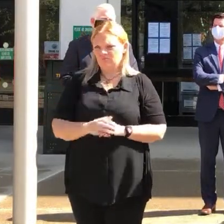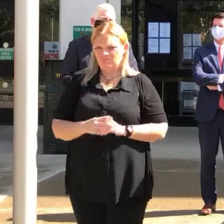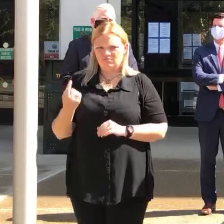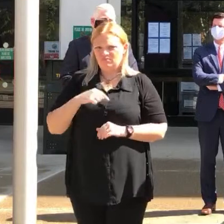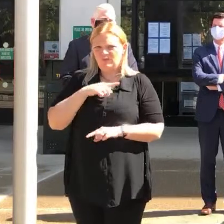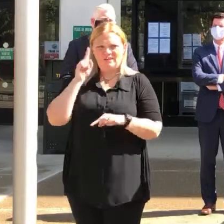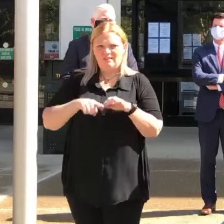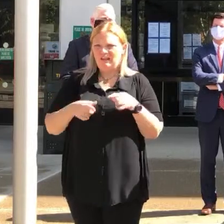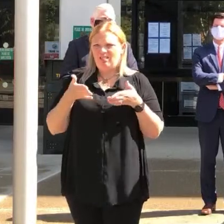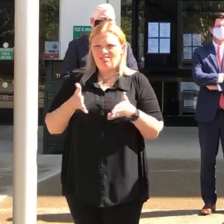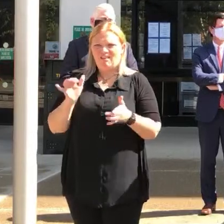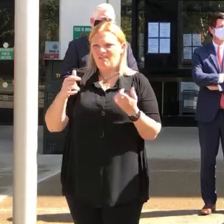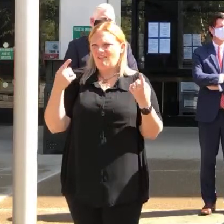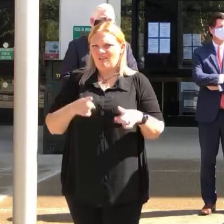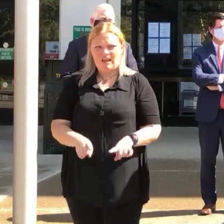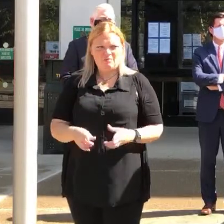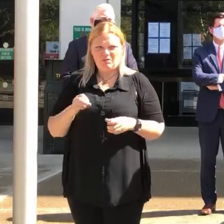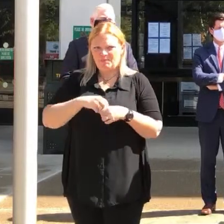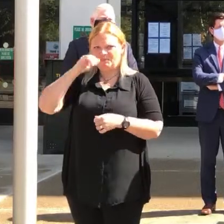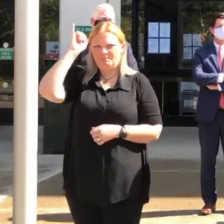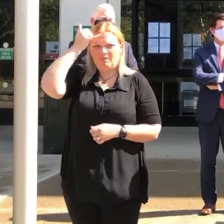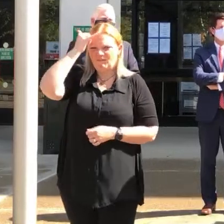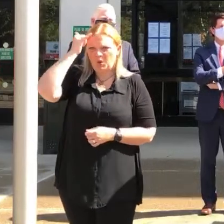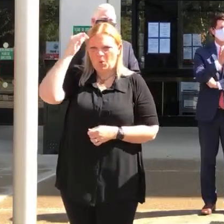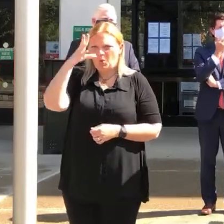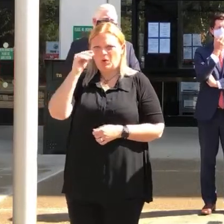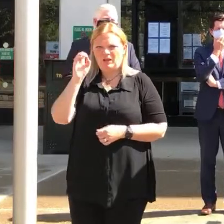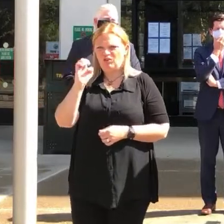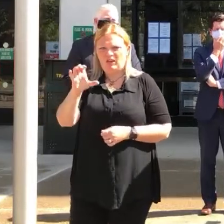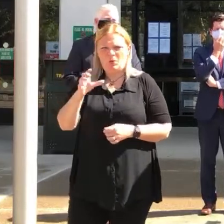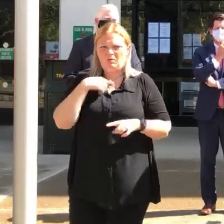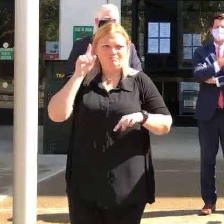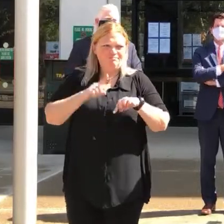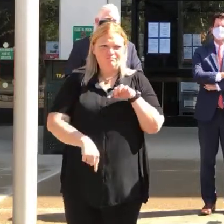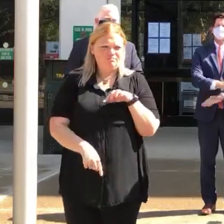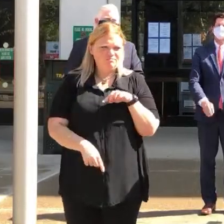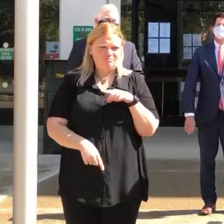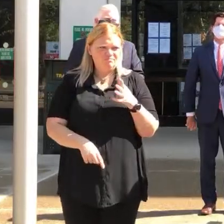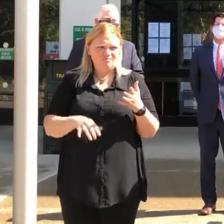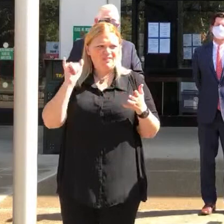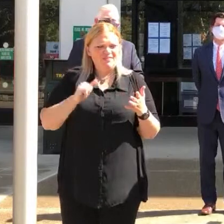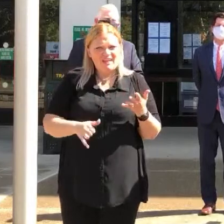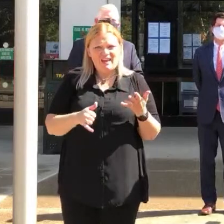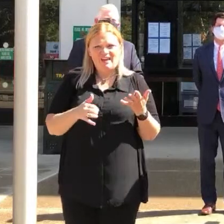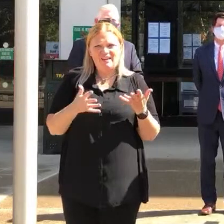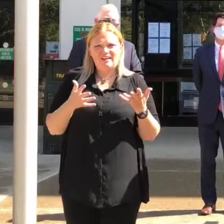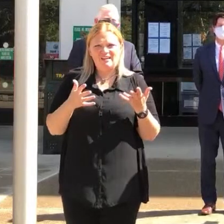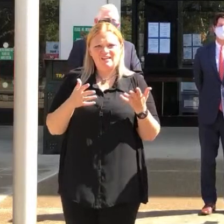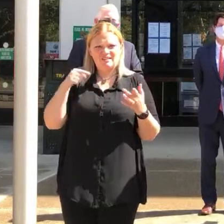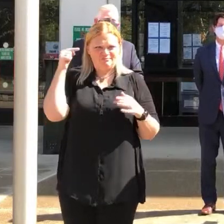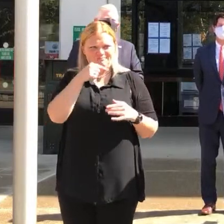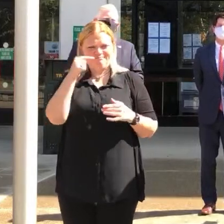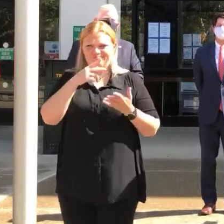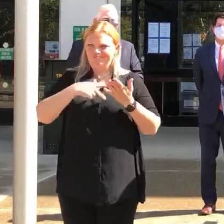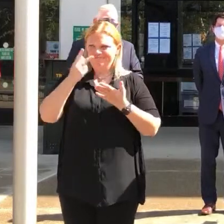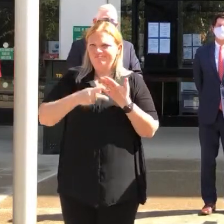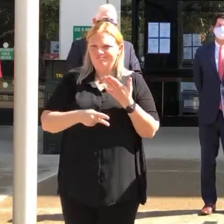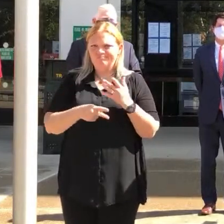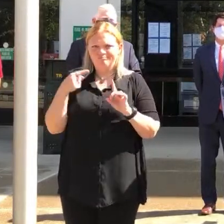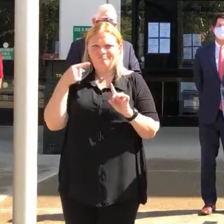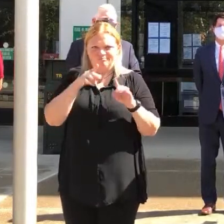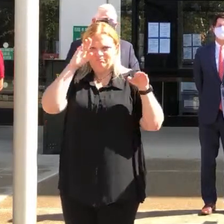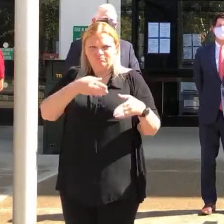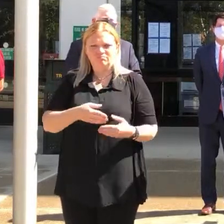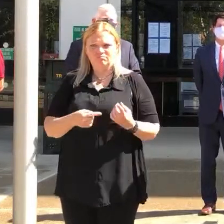We can't let that happen in Buffalo and Erie County, and that is what this program is all